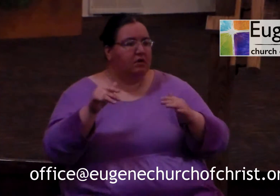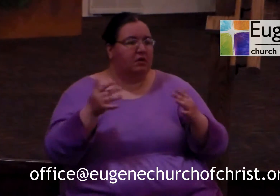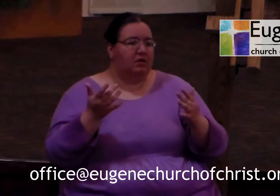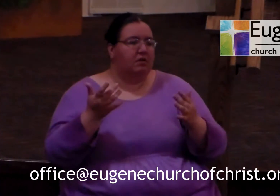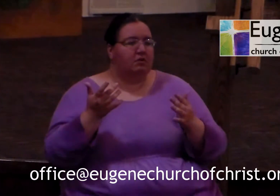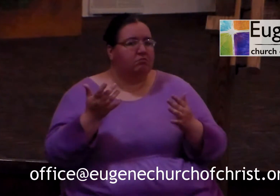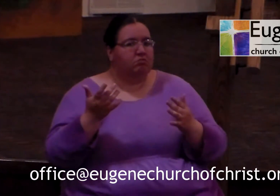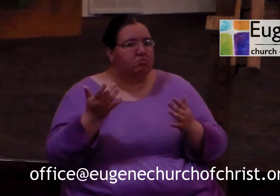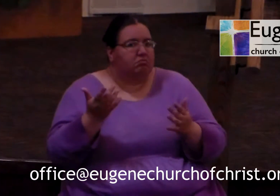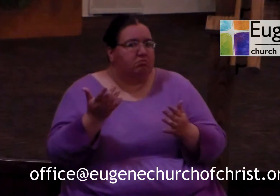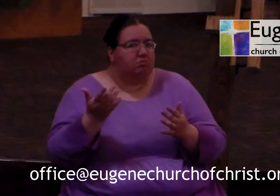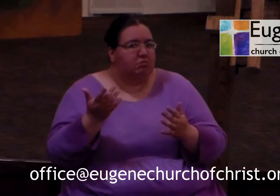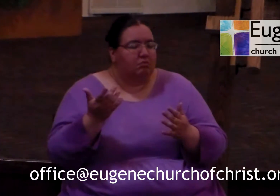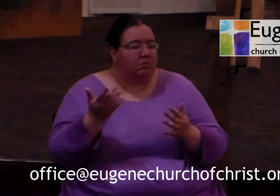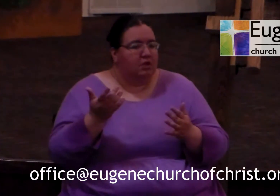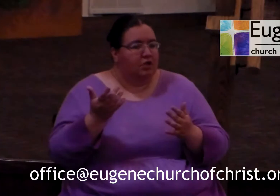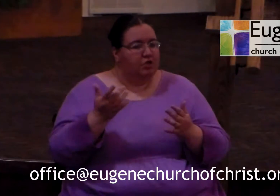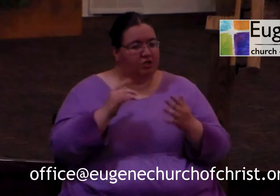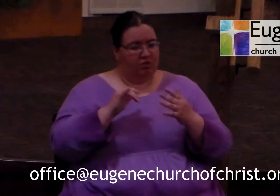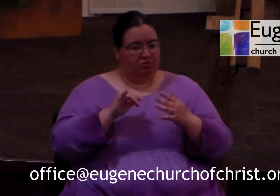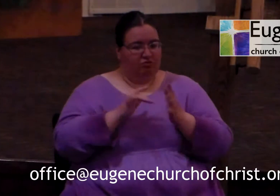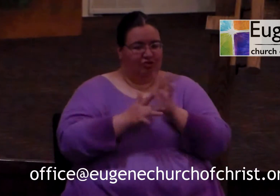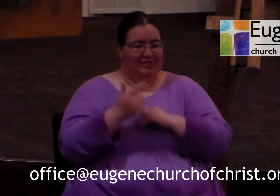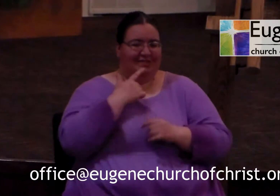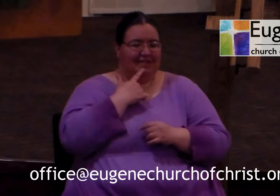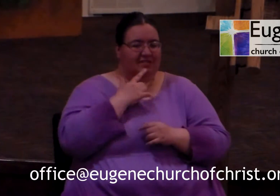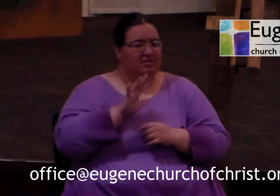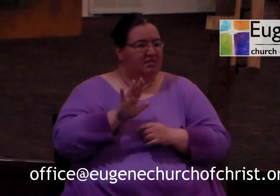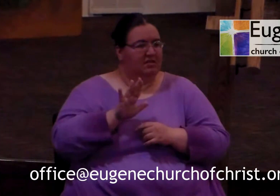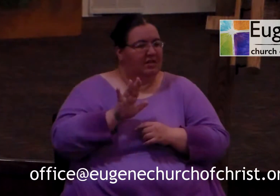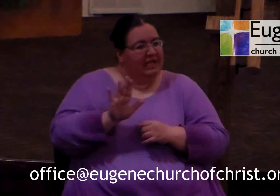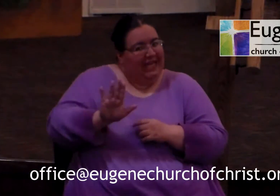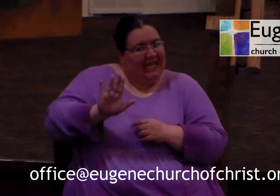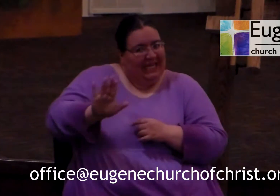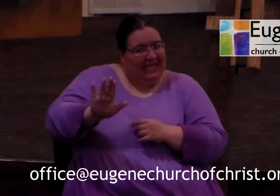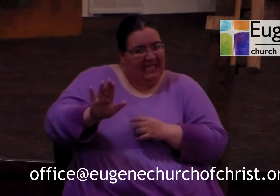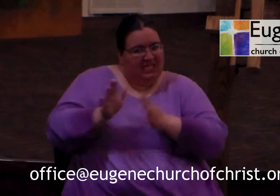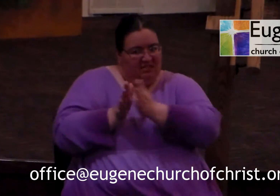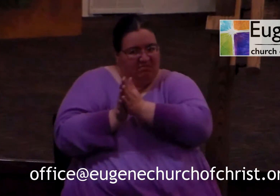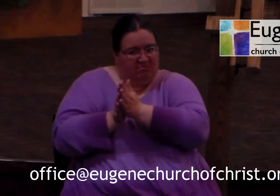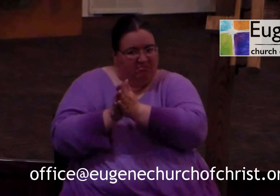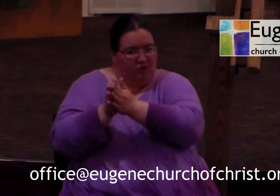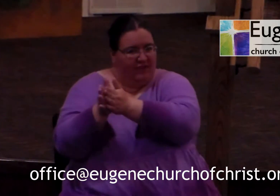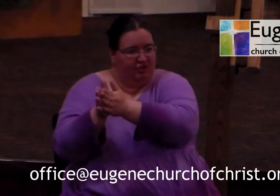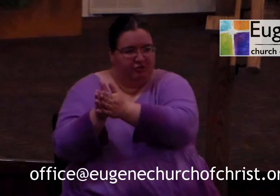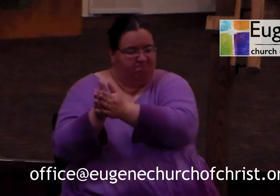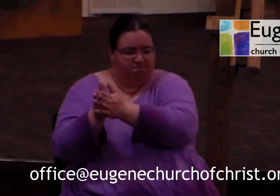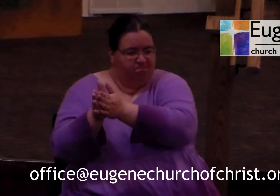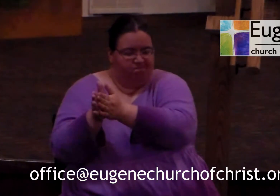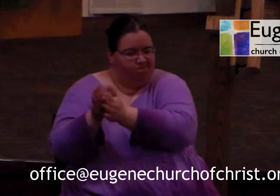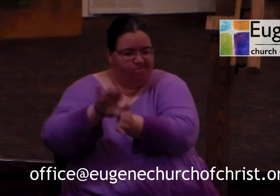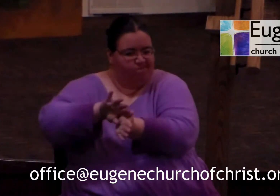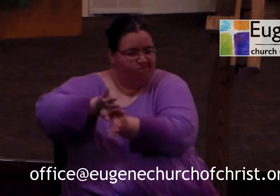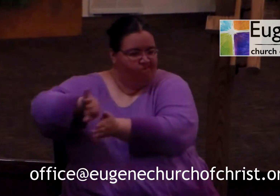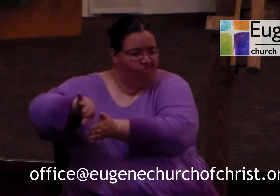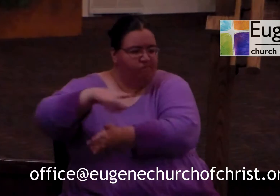instead of these things that are driving Judas, what you need to have is love. And Simon Peter asked him, "Lord, where are you